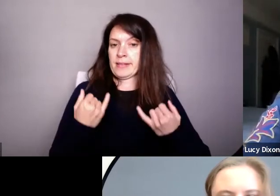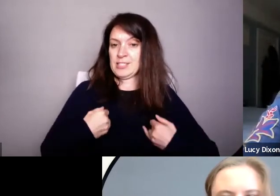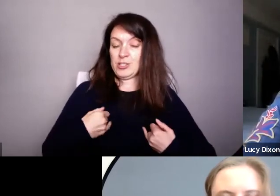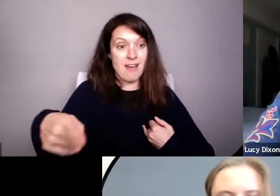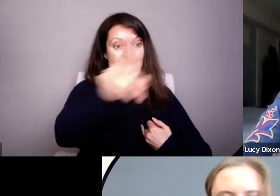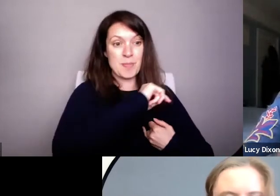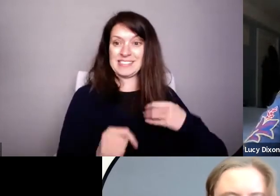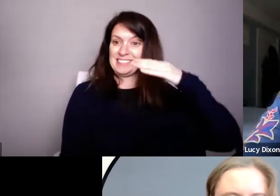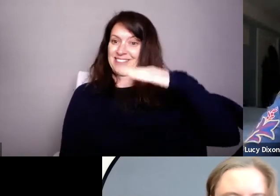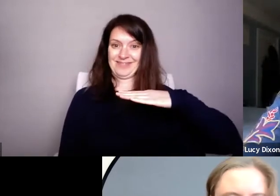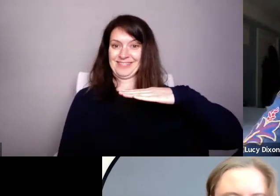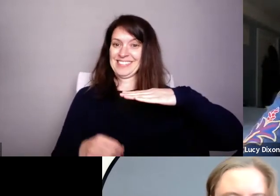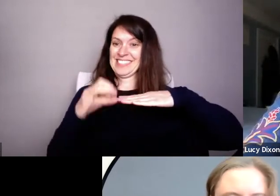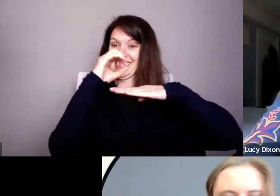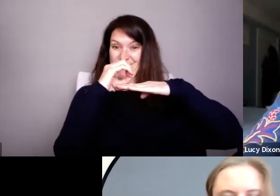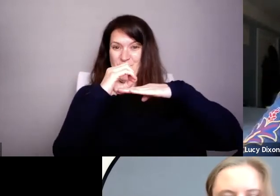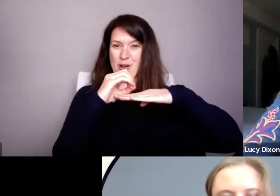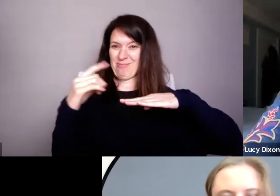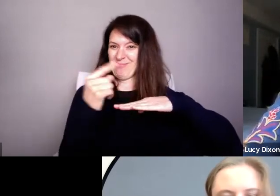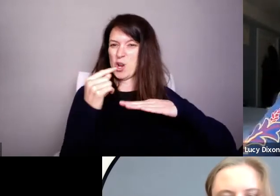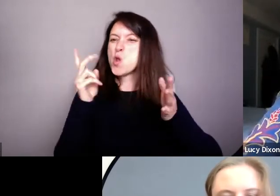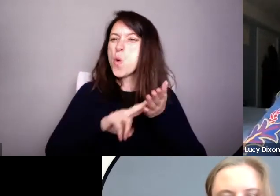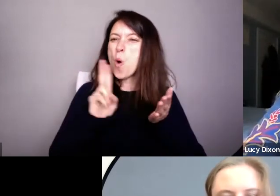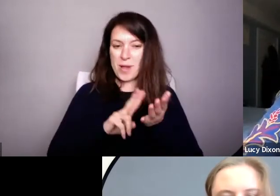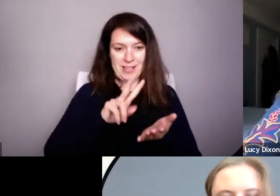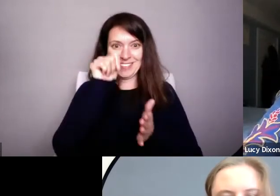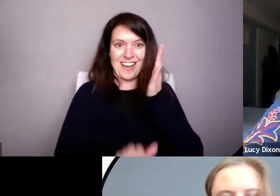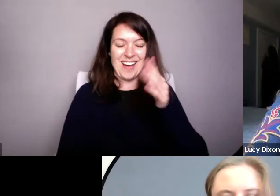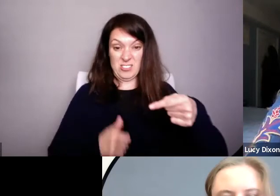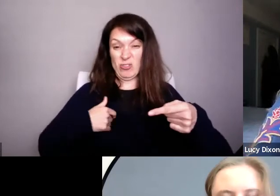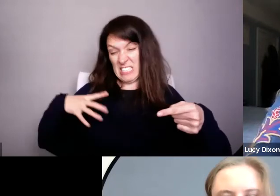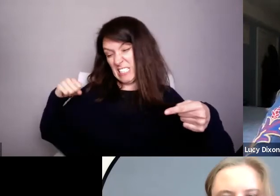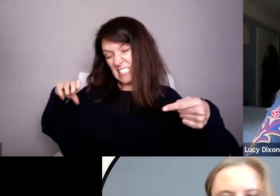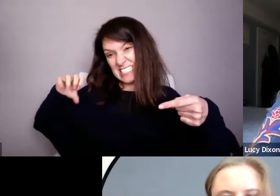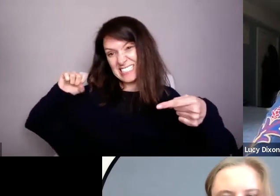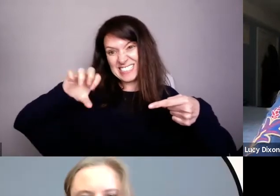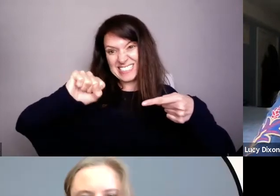so much. And I'd love to see that removed by some of these processes.